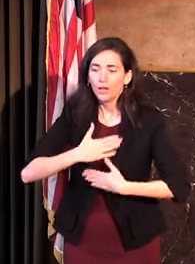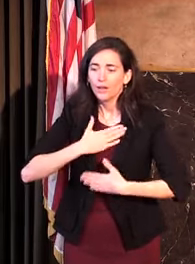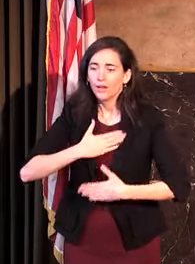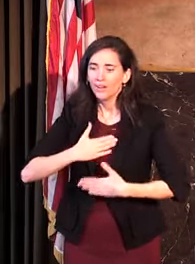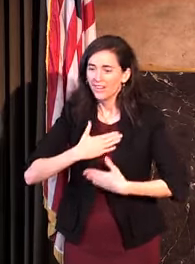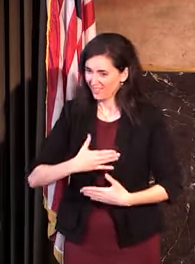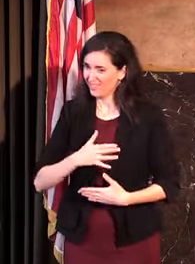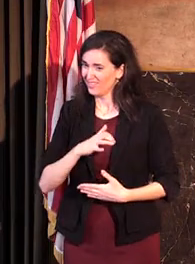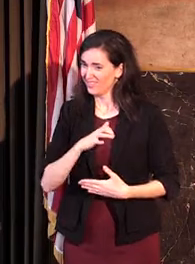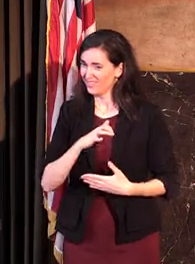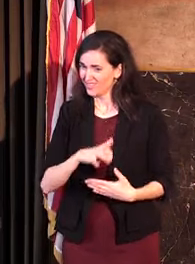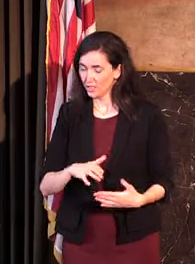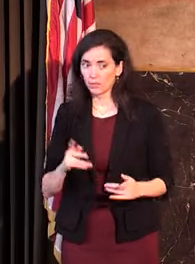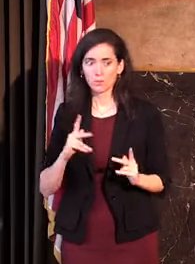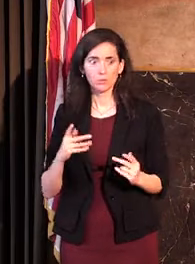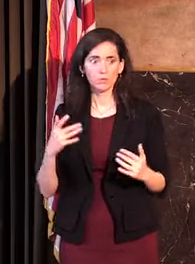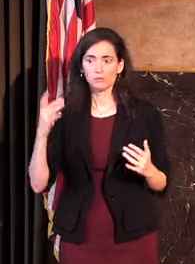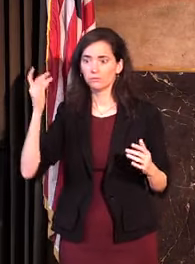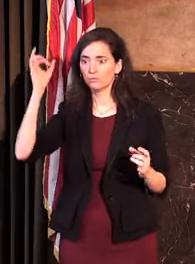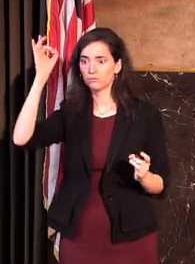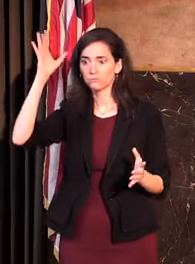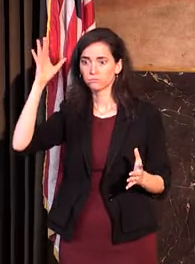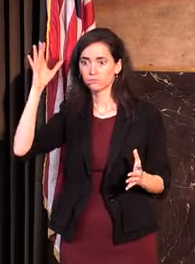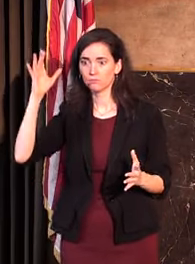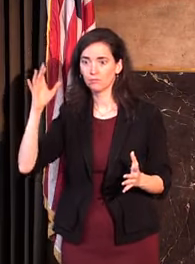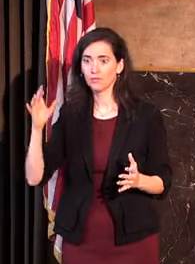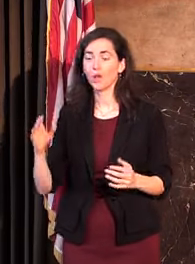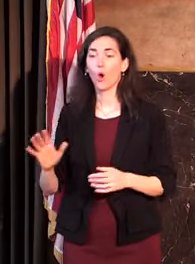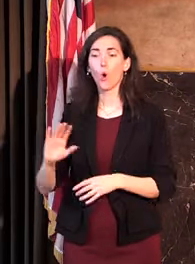result in significant shortness of breath with drop of their